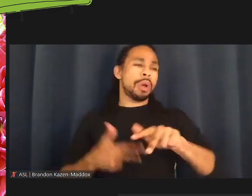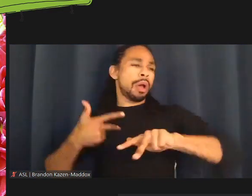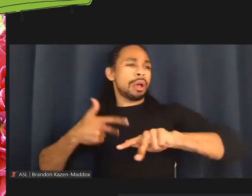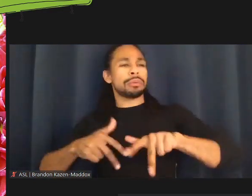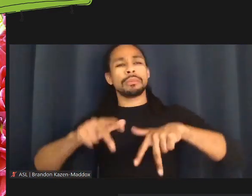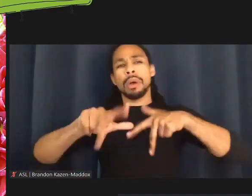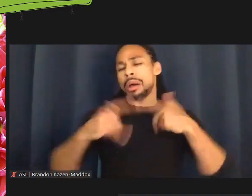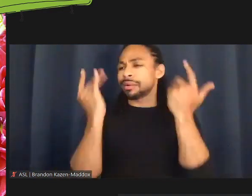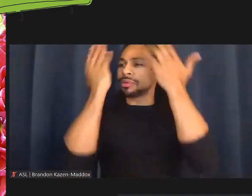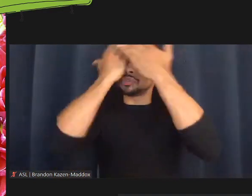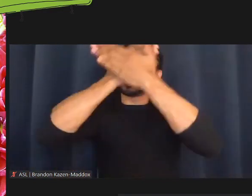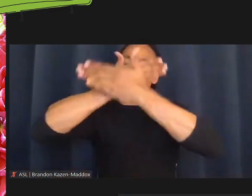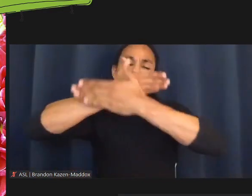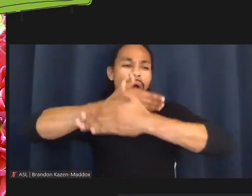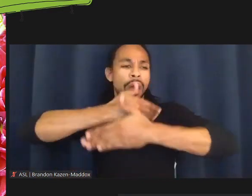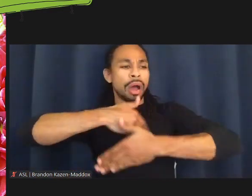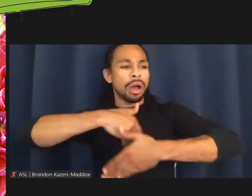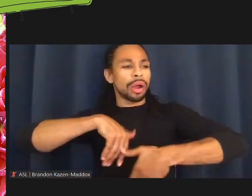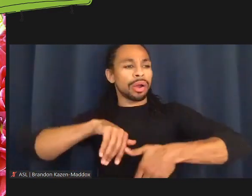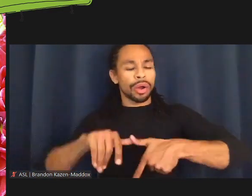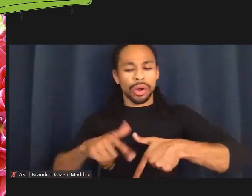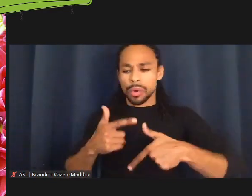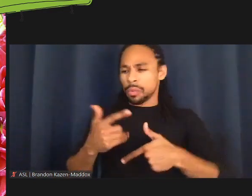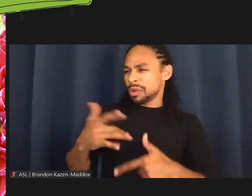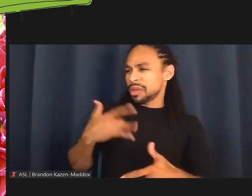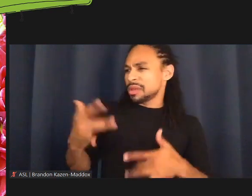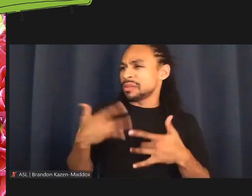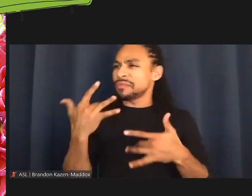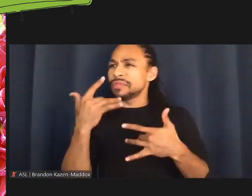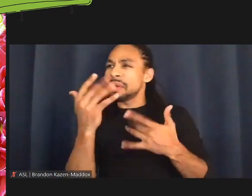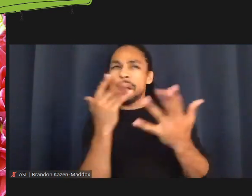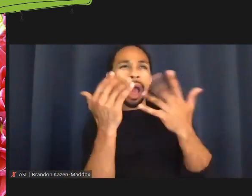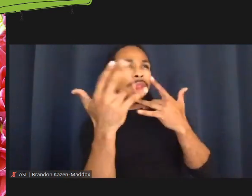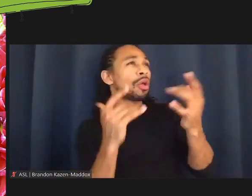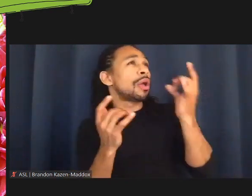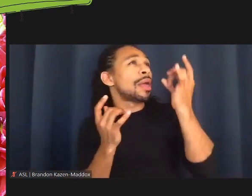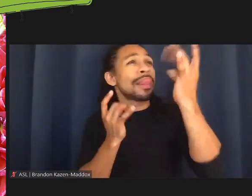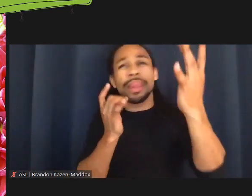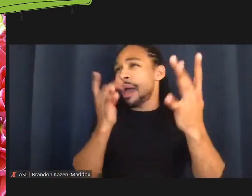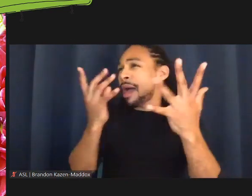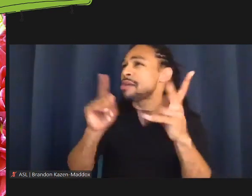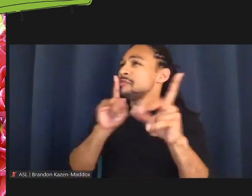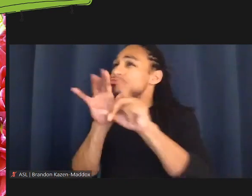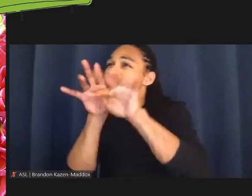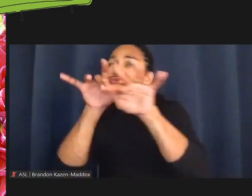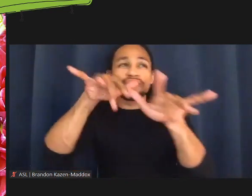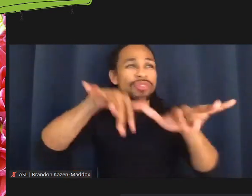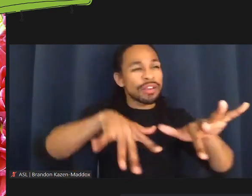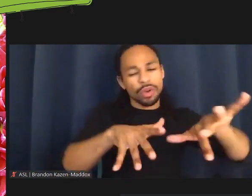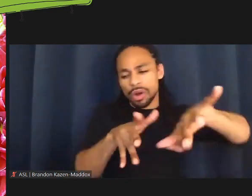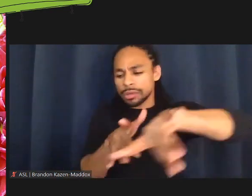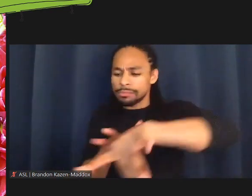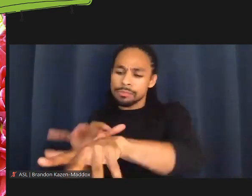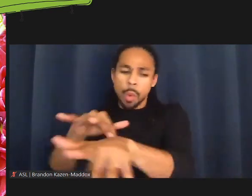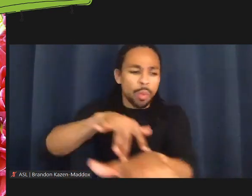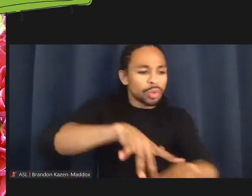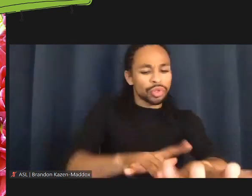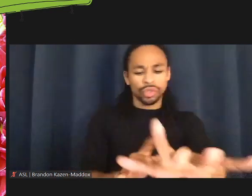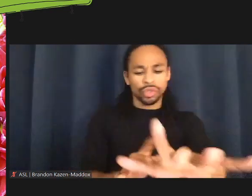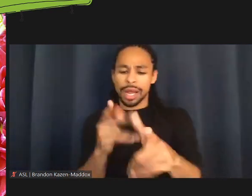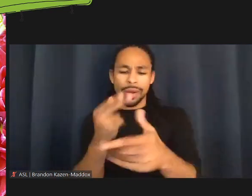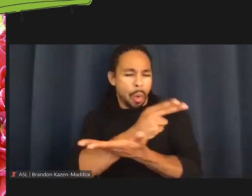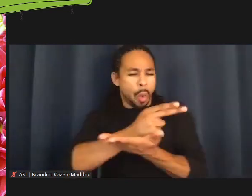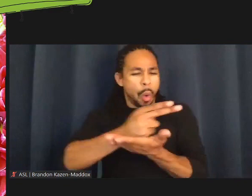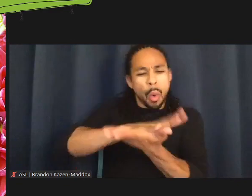as entire paw prints of color and light. Everything rivers in motion, river of holy, river